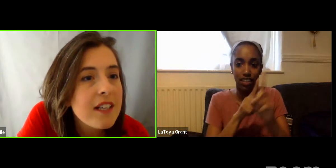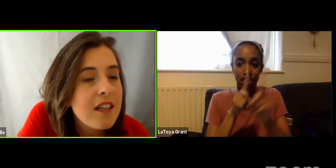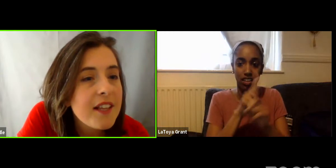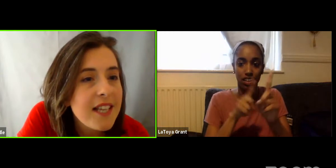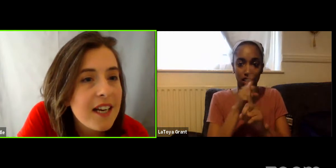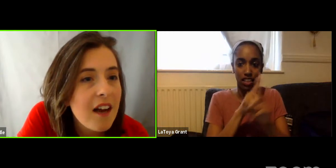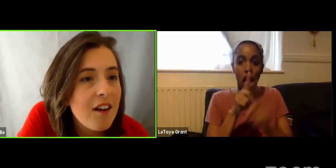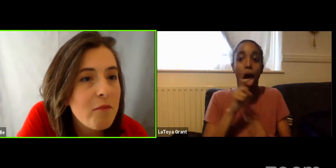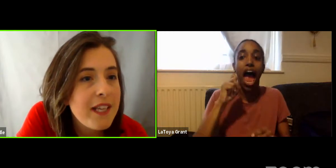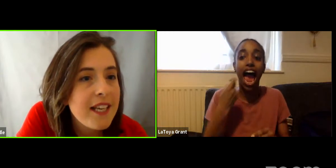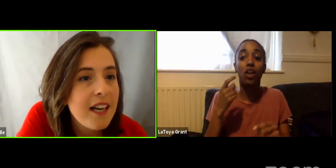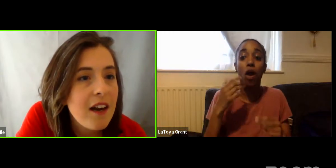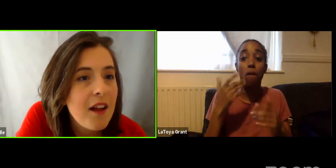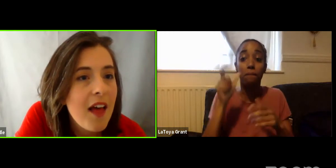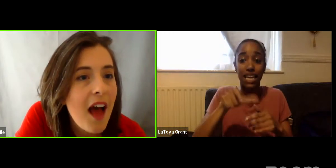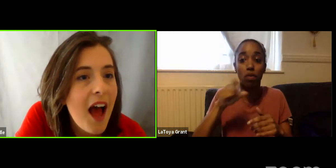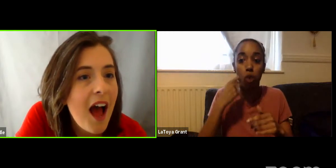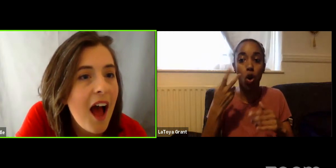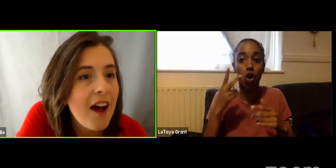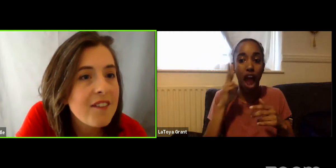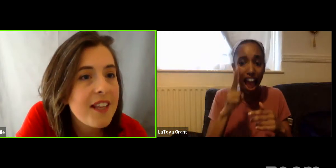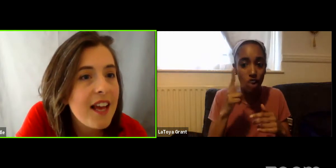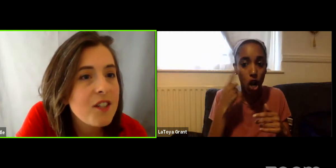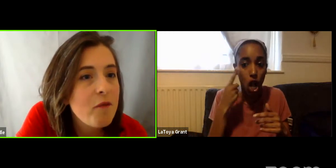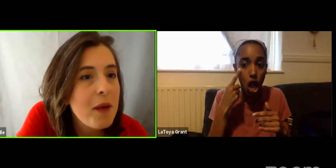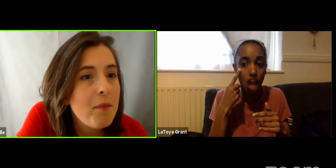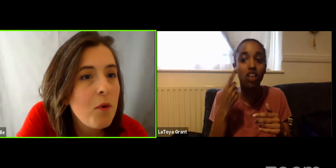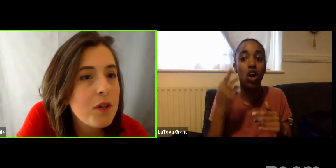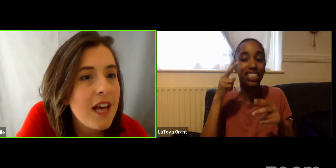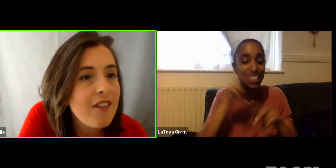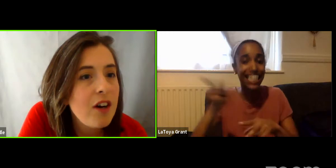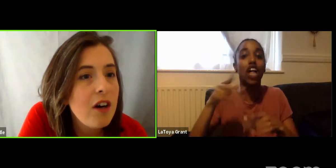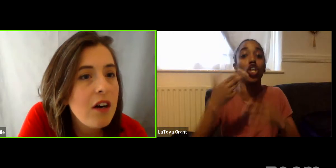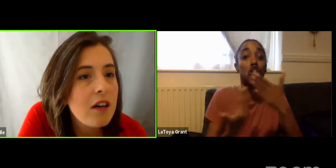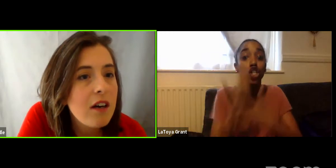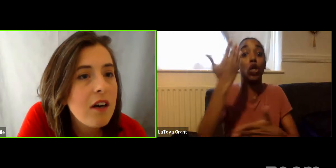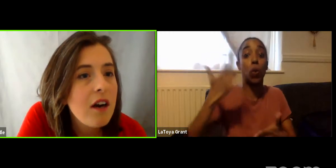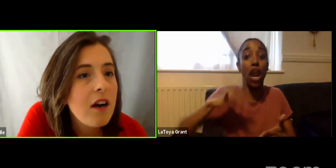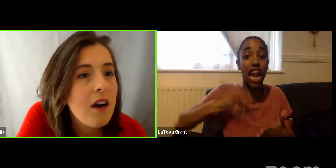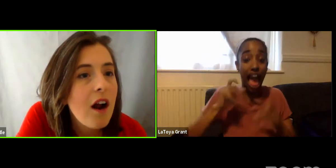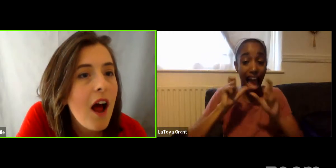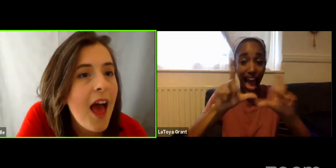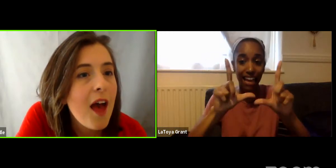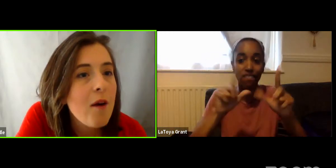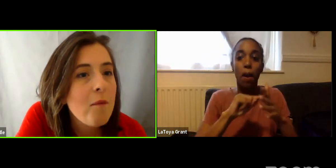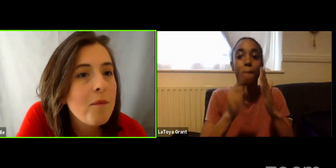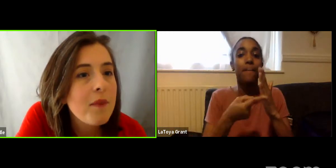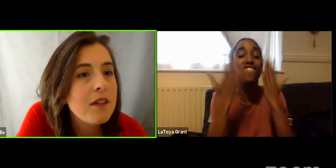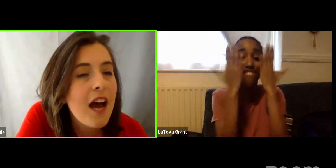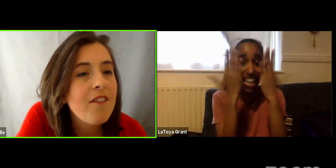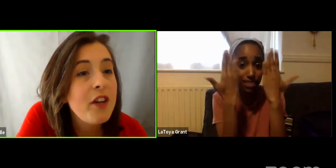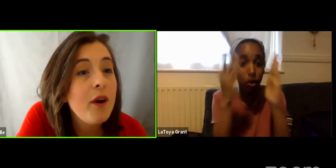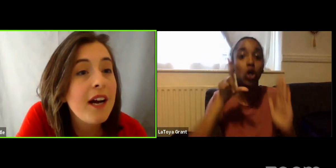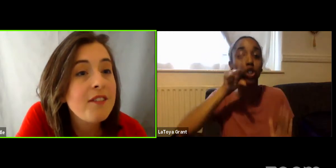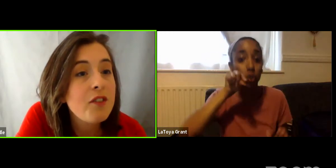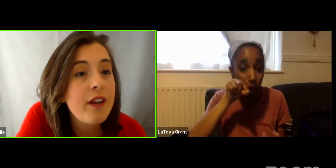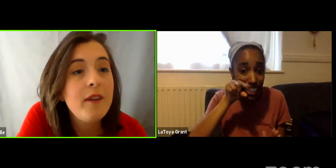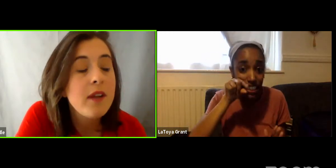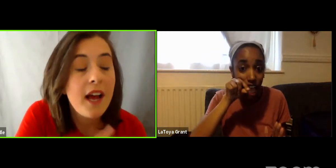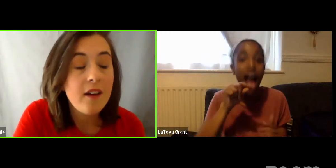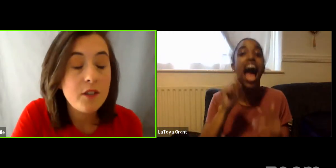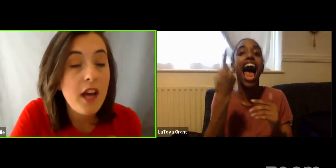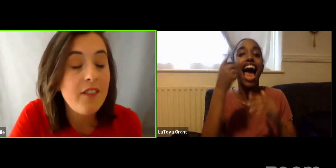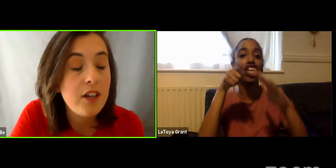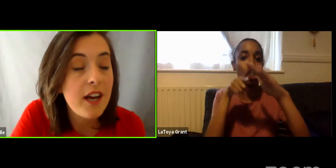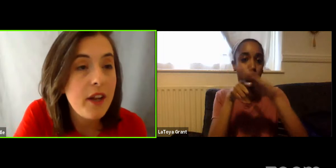So we're going to start the second half meeting after then. So if people want to have a look, to have a new live